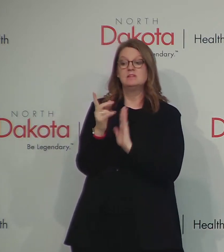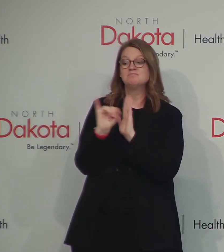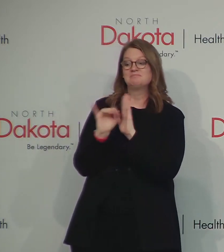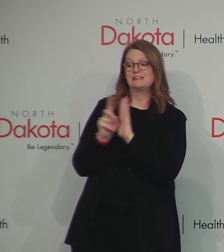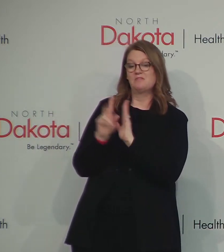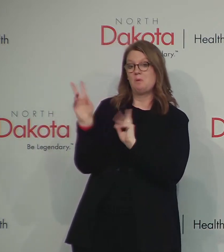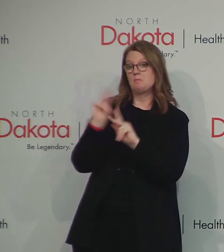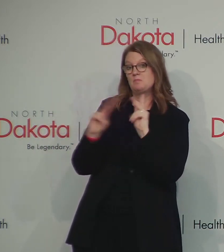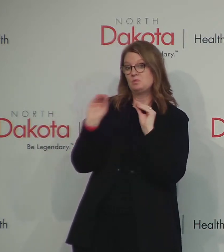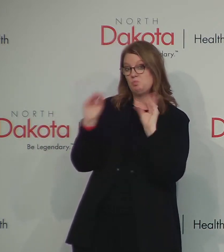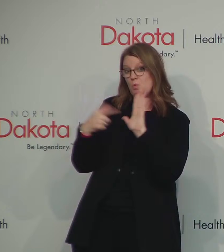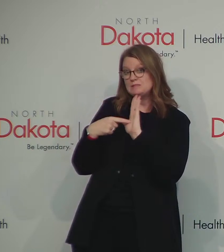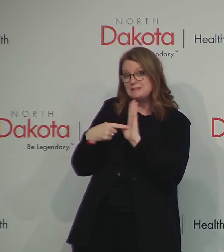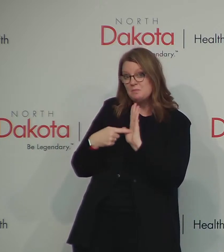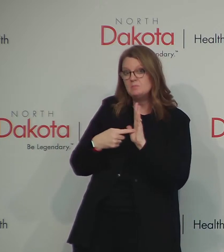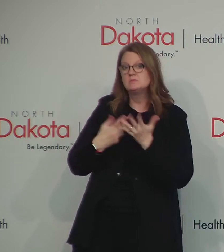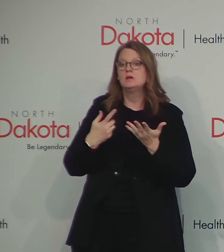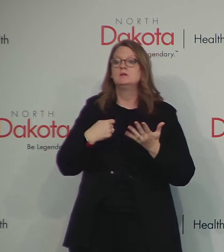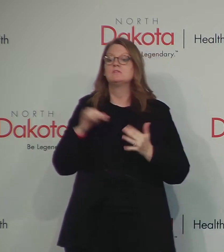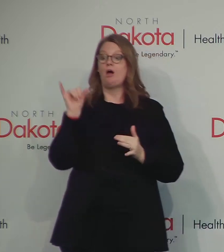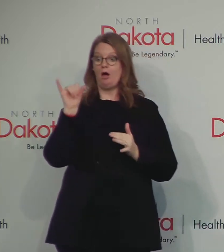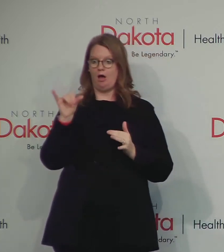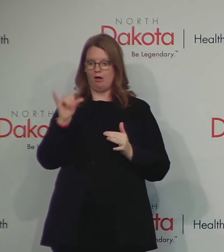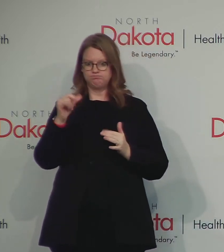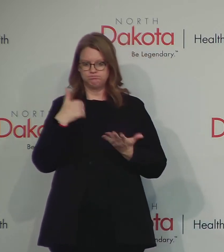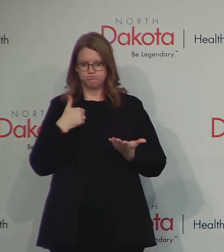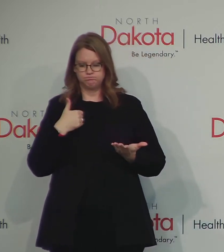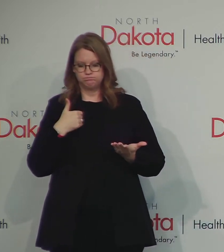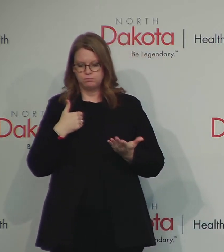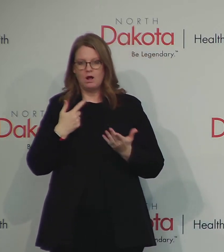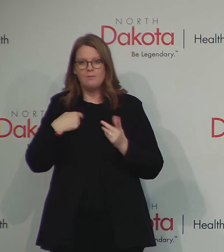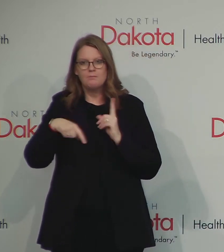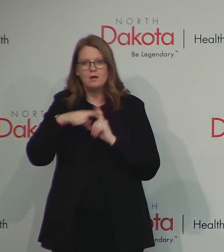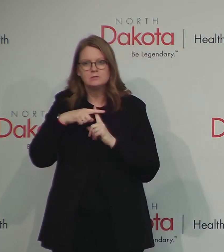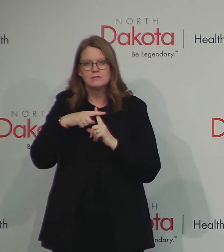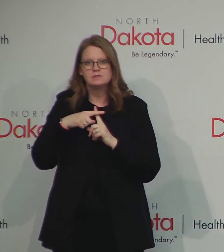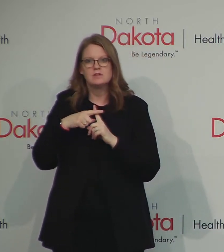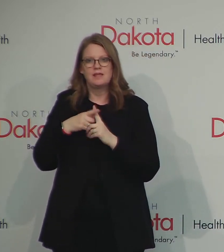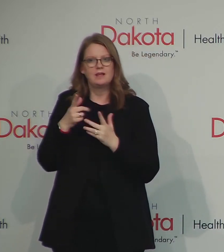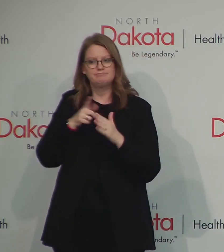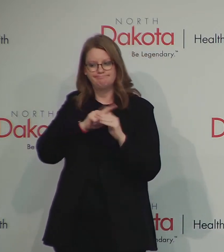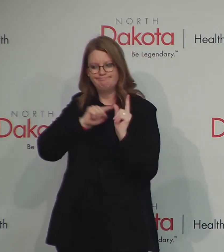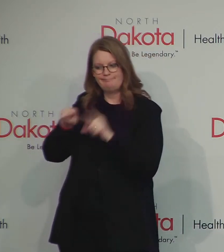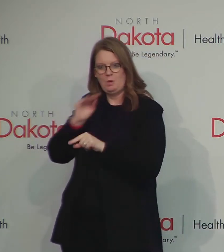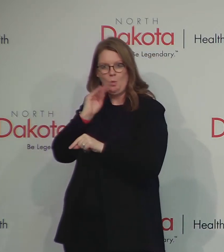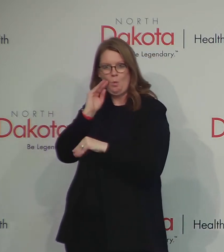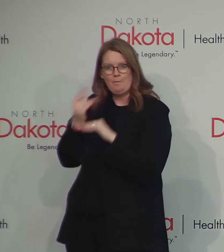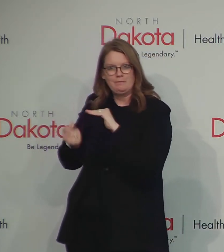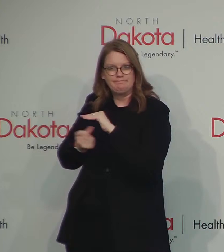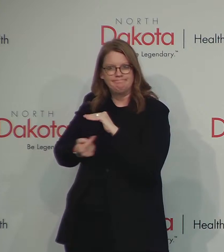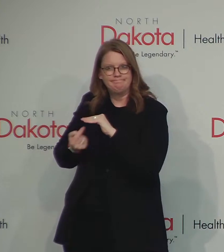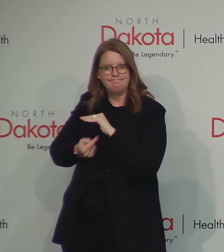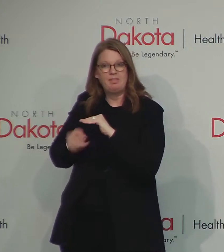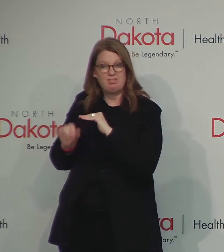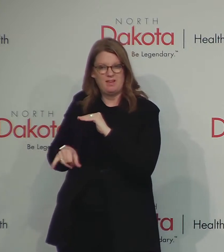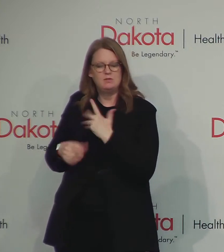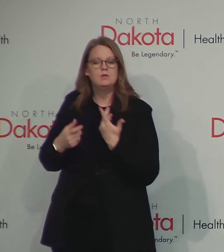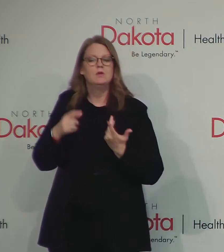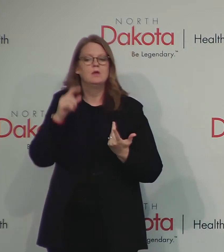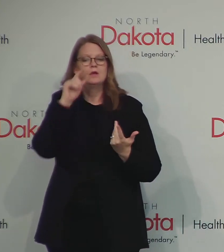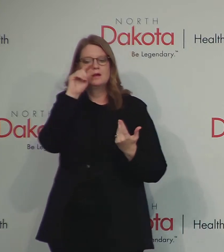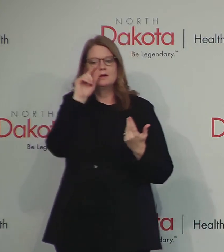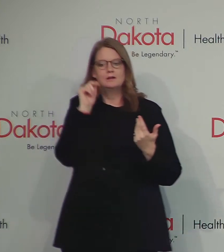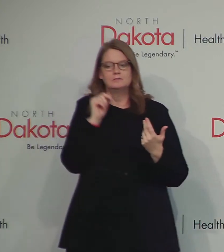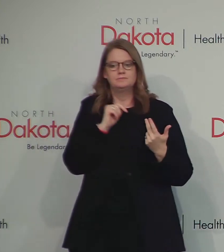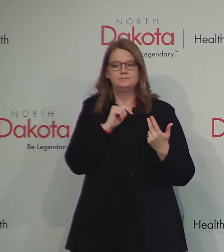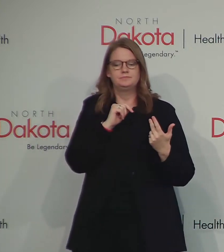asymptomatic carriers, help break the chain of transmission. And again, we are moving